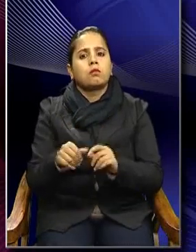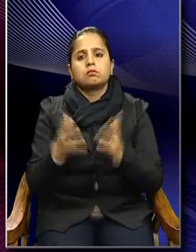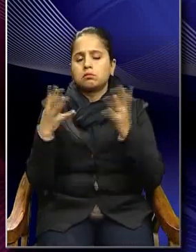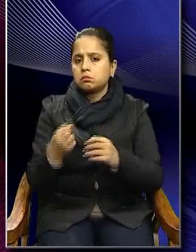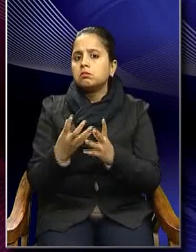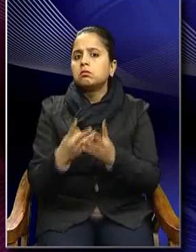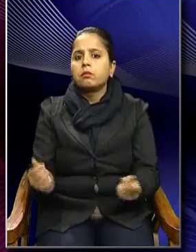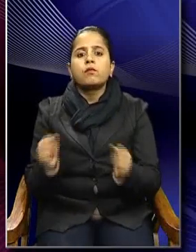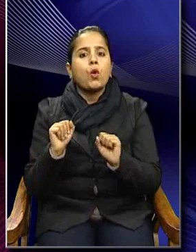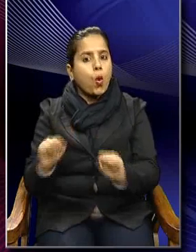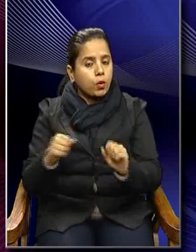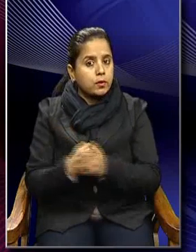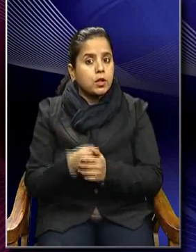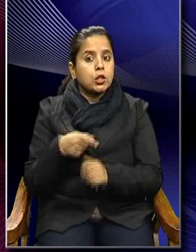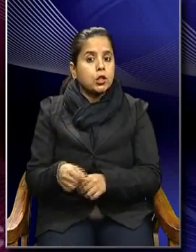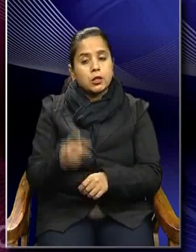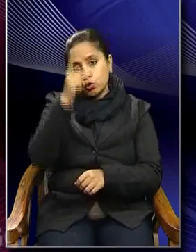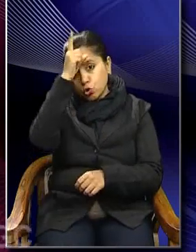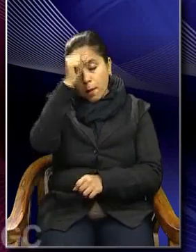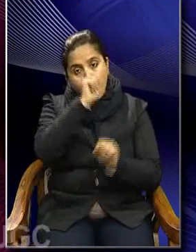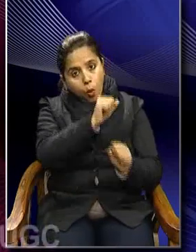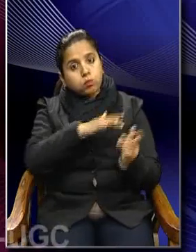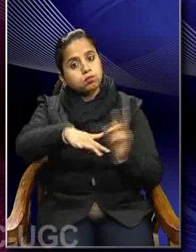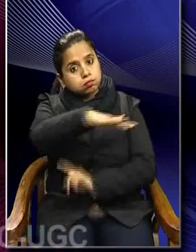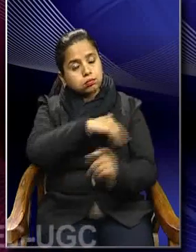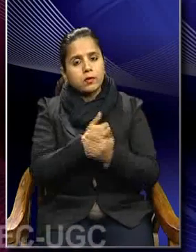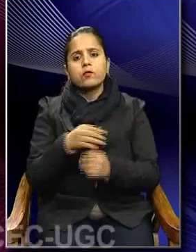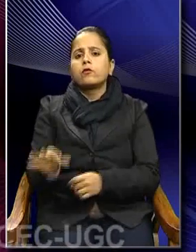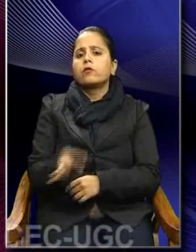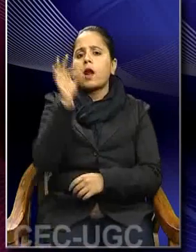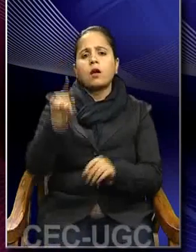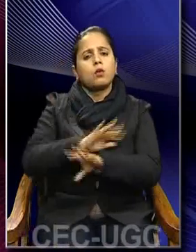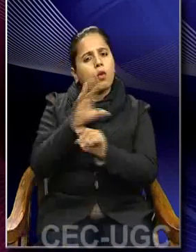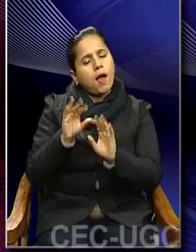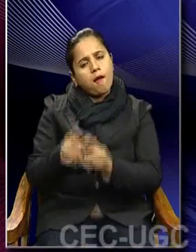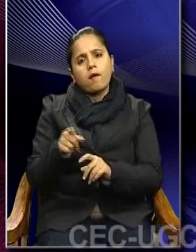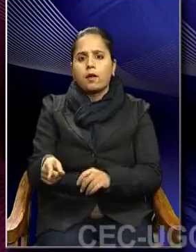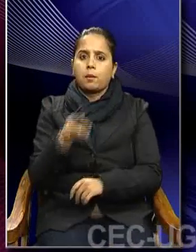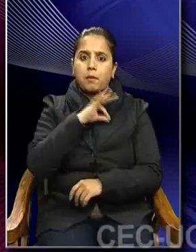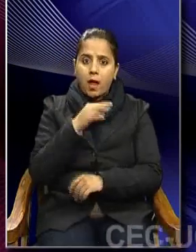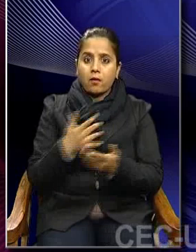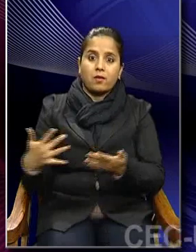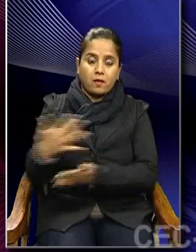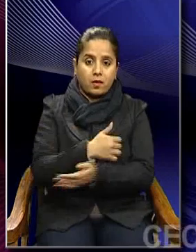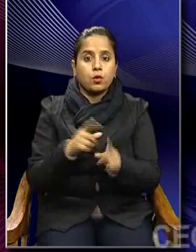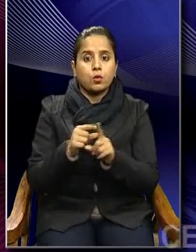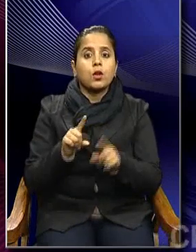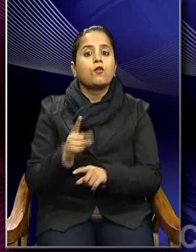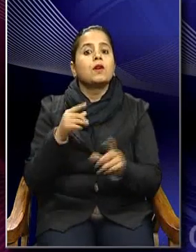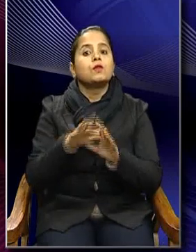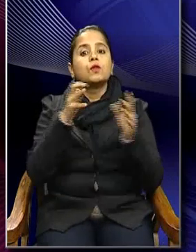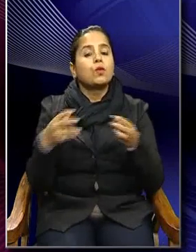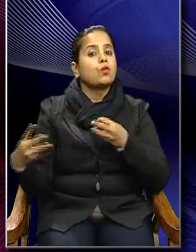the German power. So France had everything to gain out of the First World